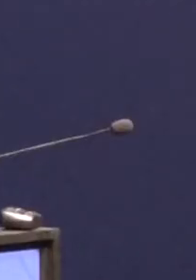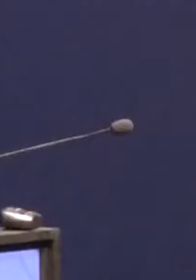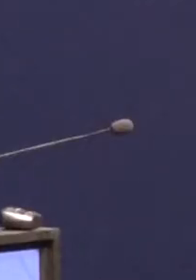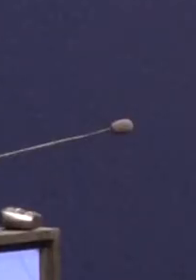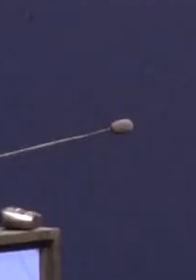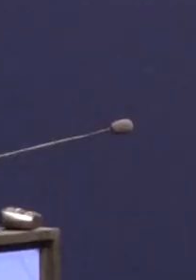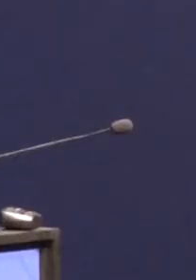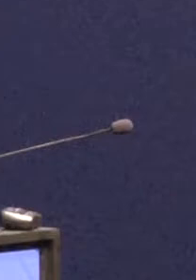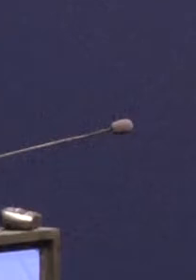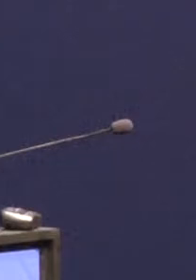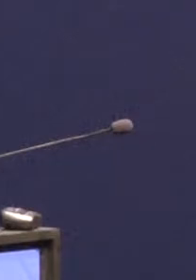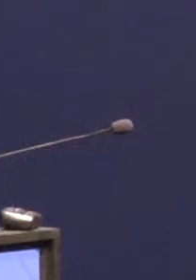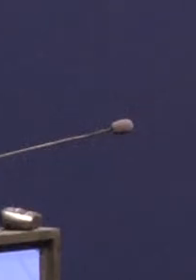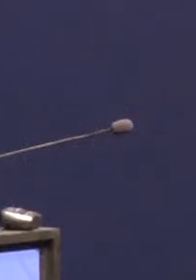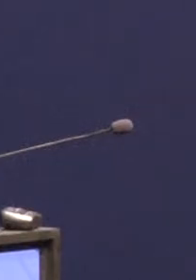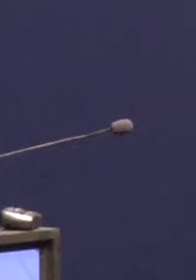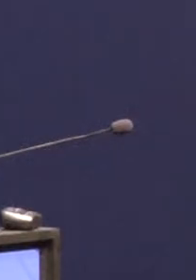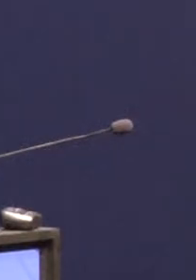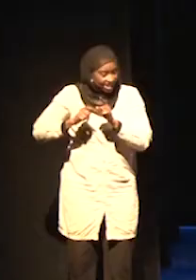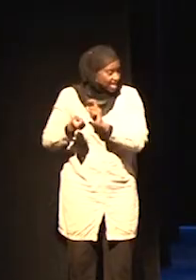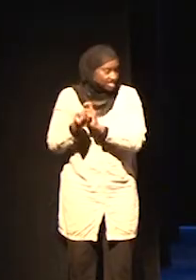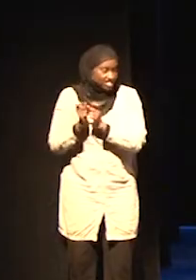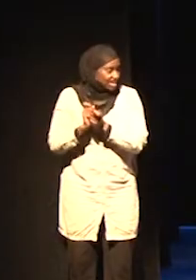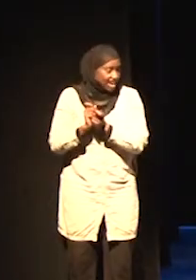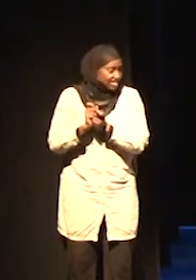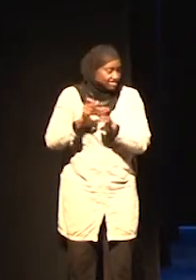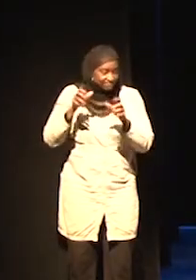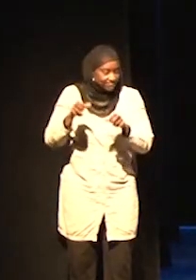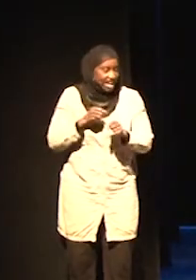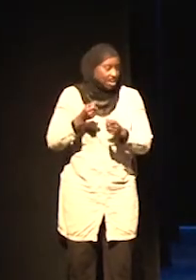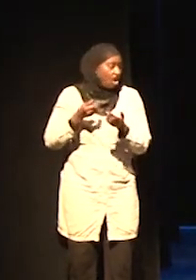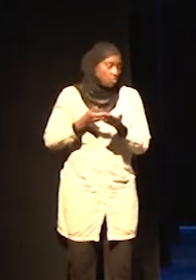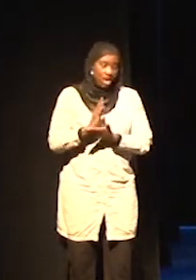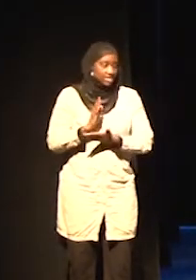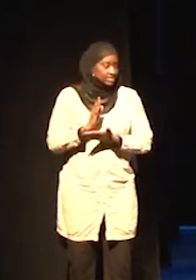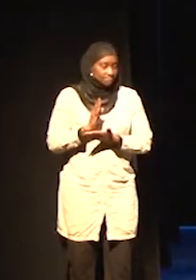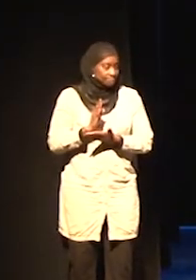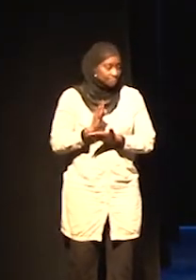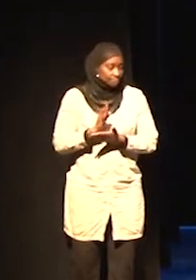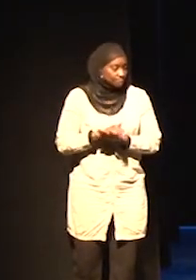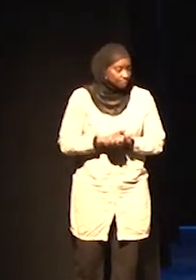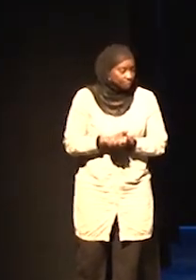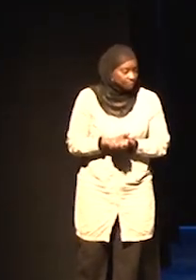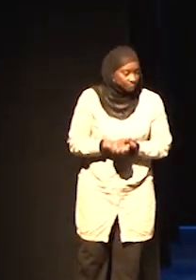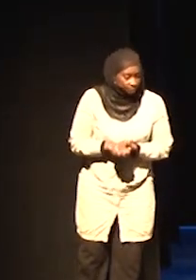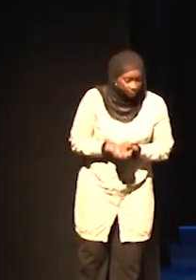rights and on our civil liberties. We will not let that happen.